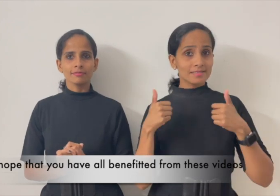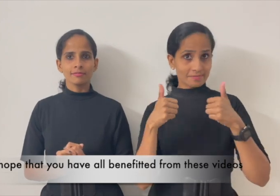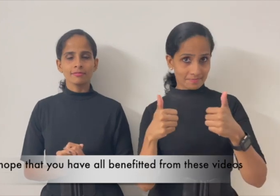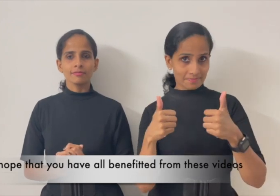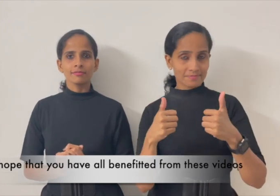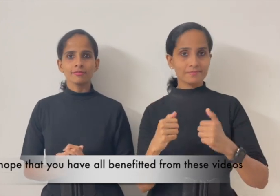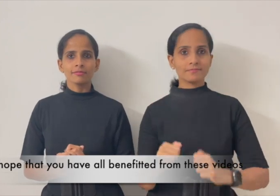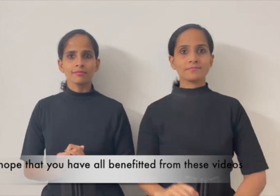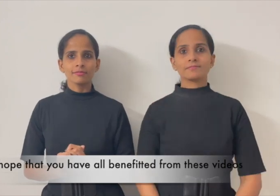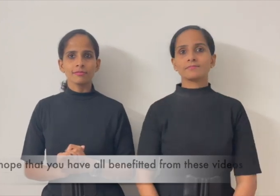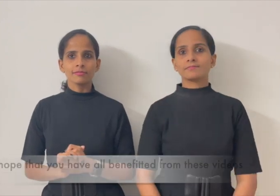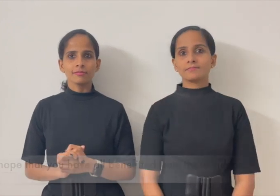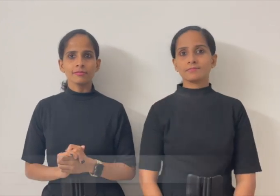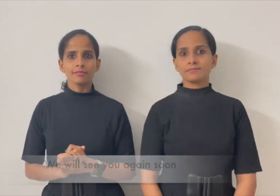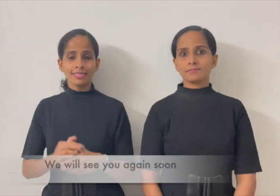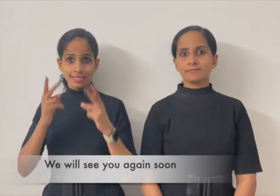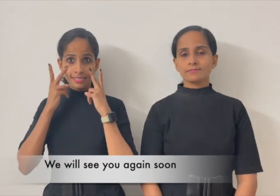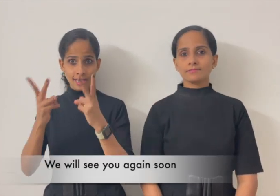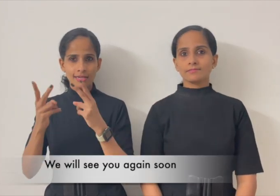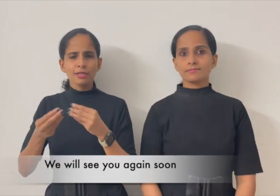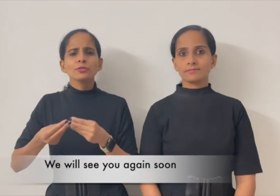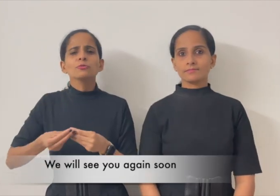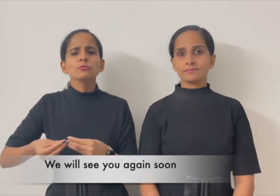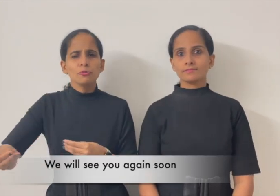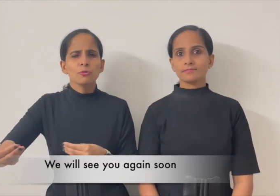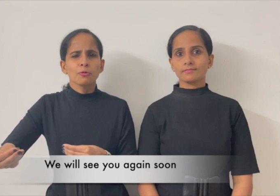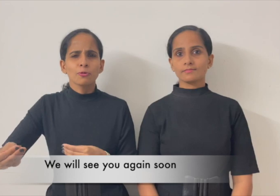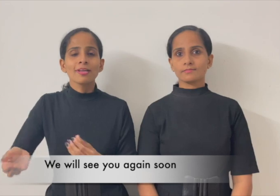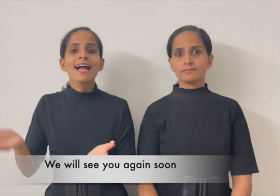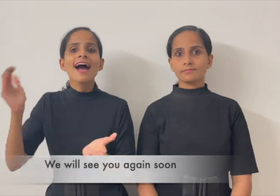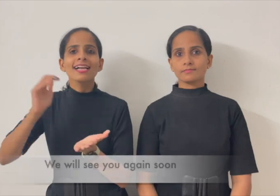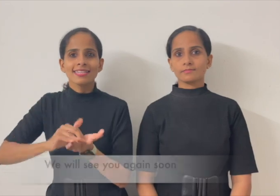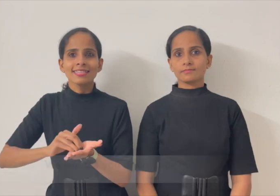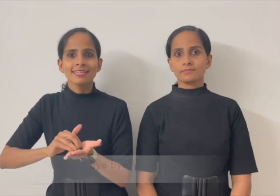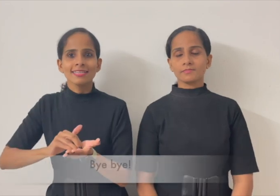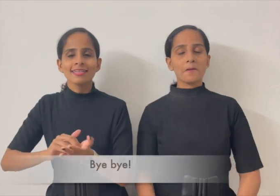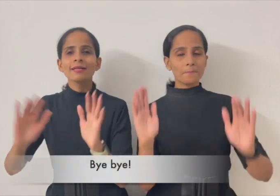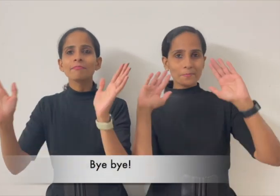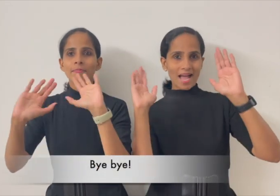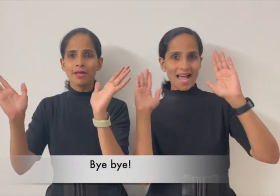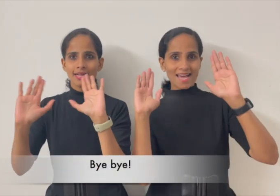We will see you again soon. Bye-bye.